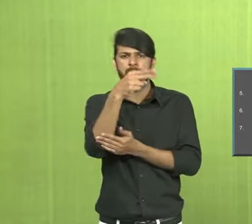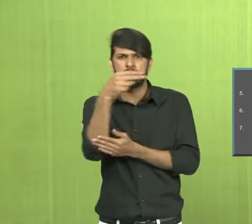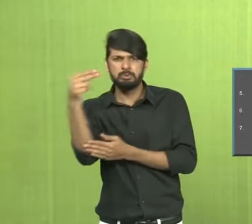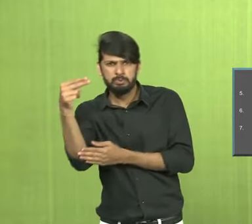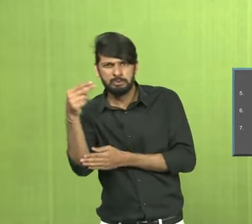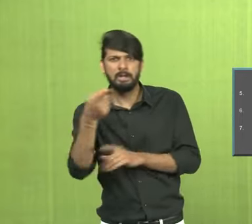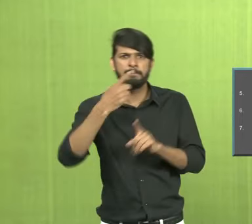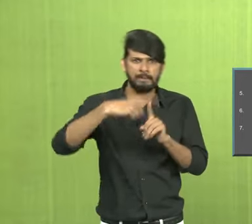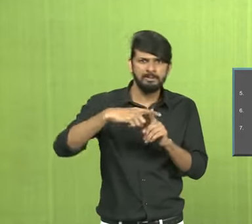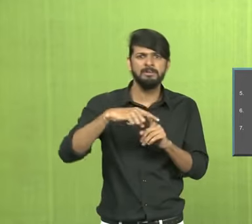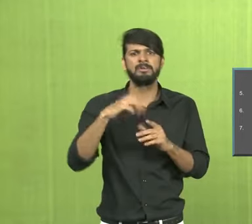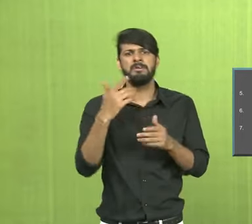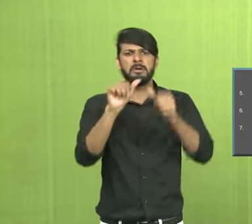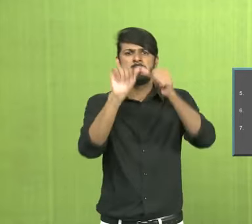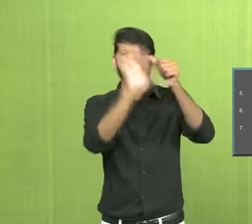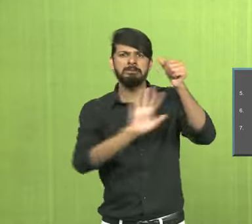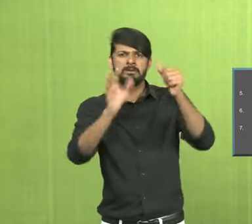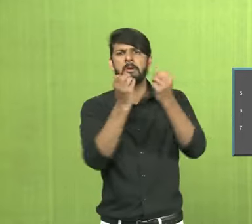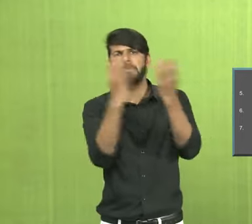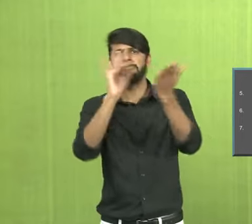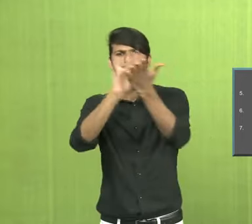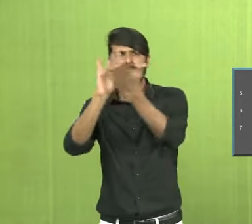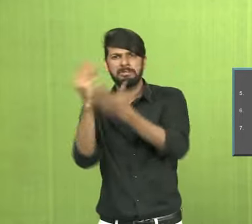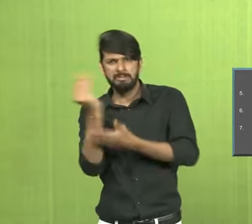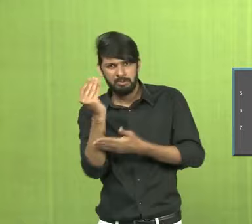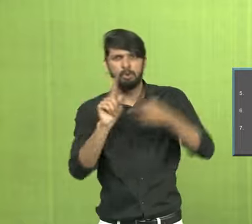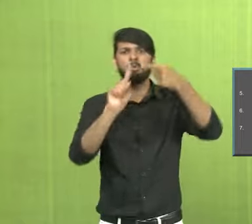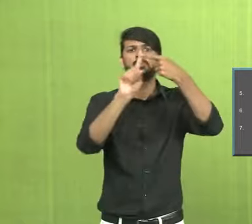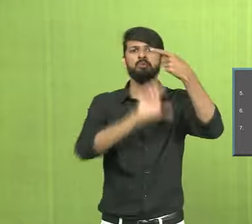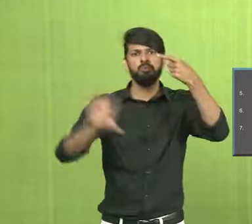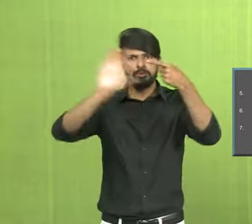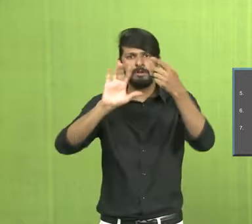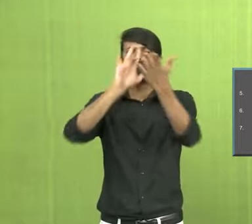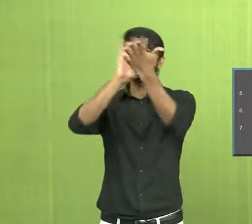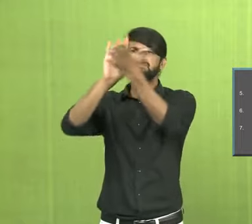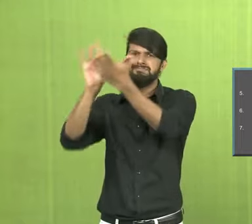Indonesia and many Asian as well as European countries.